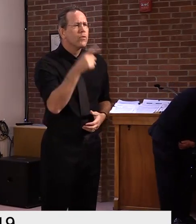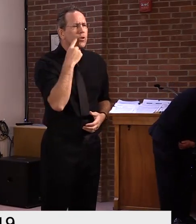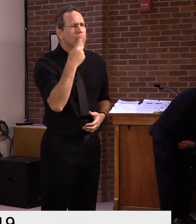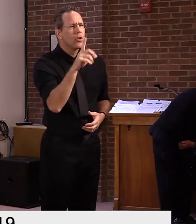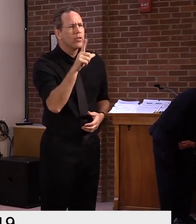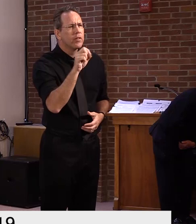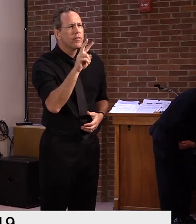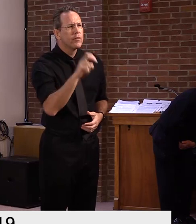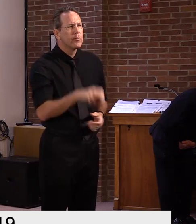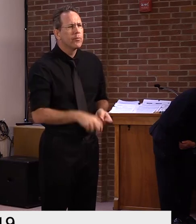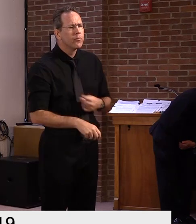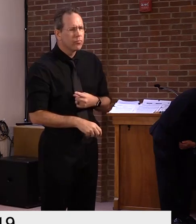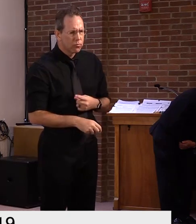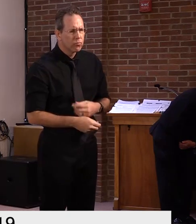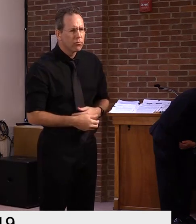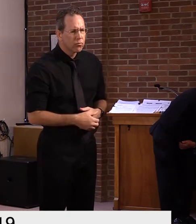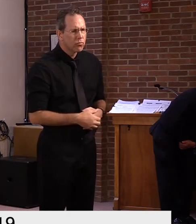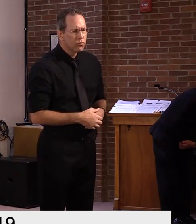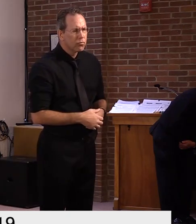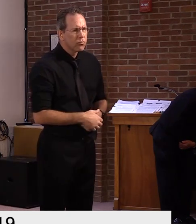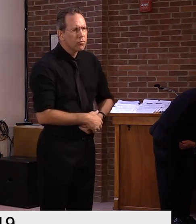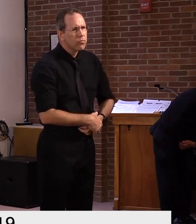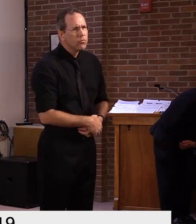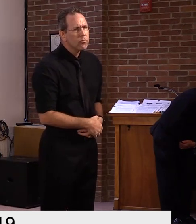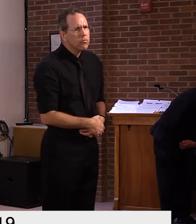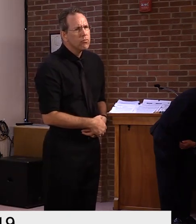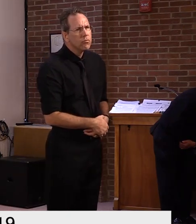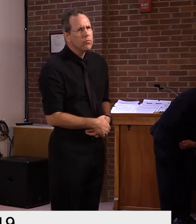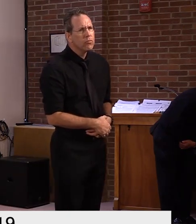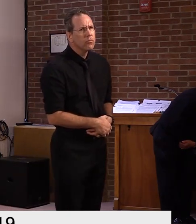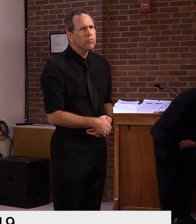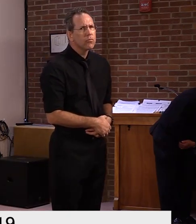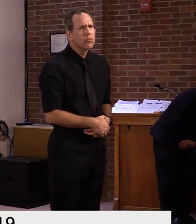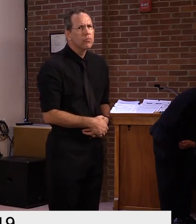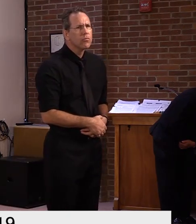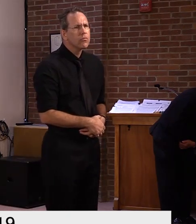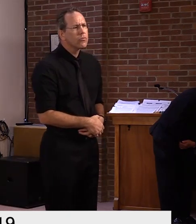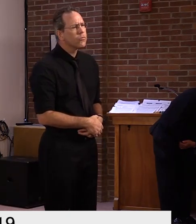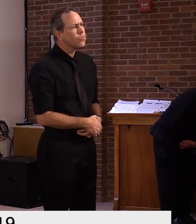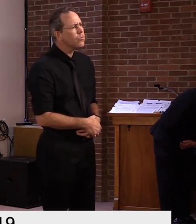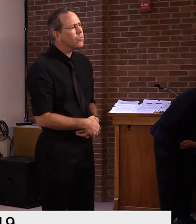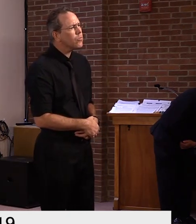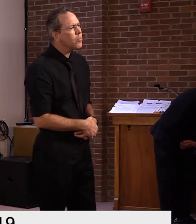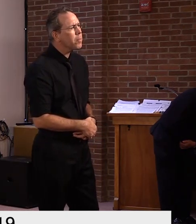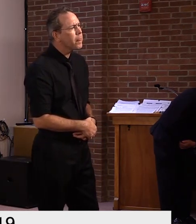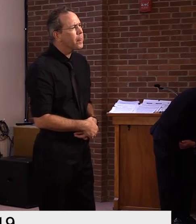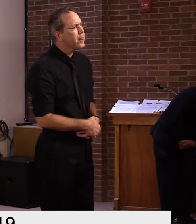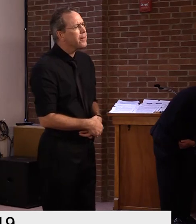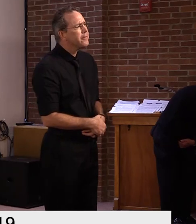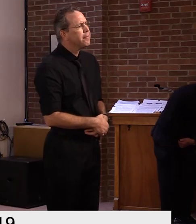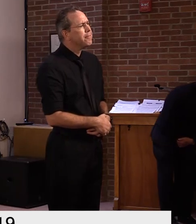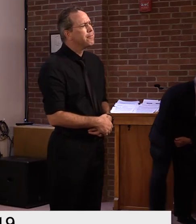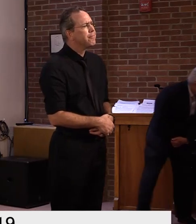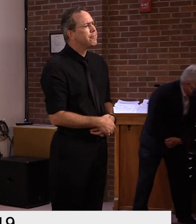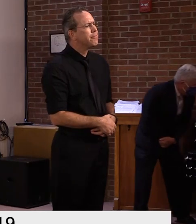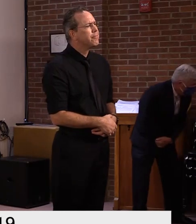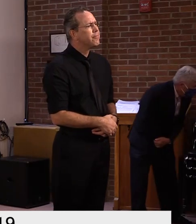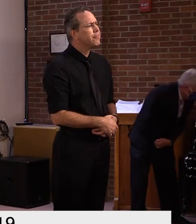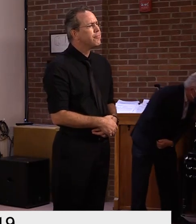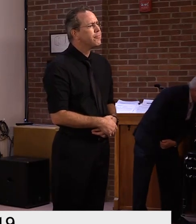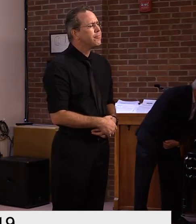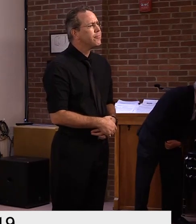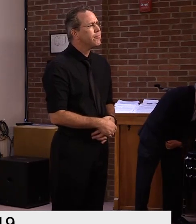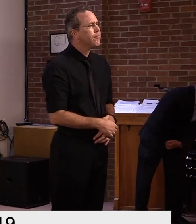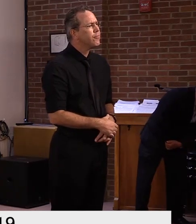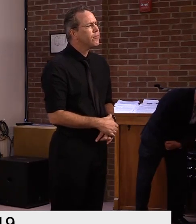hate projections, I was wondering whether the expectation is that once